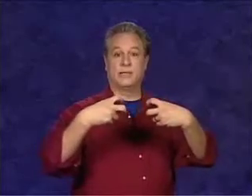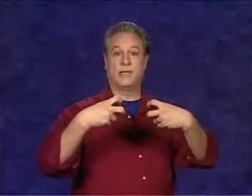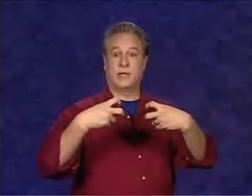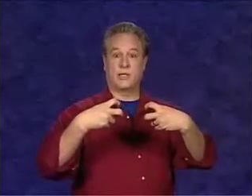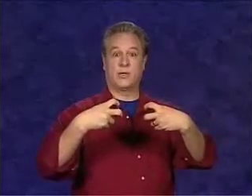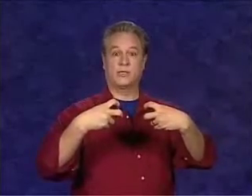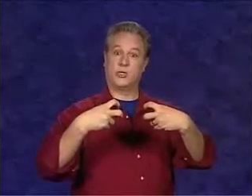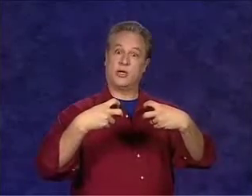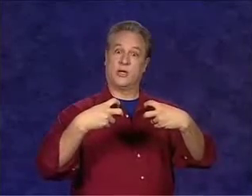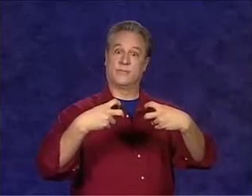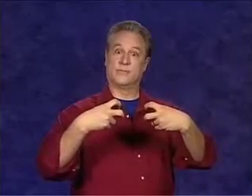an electric circuit.